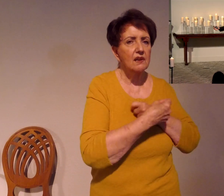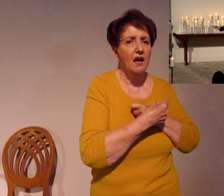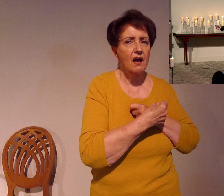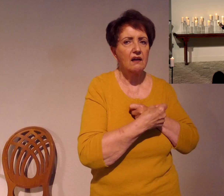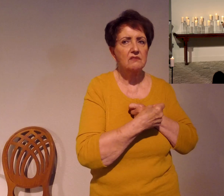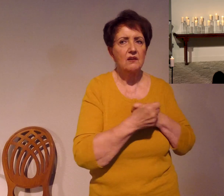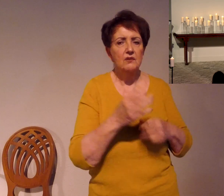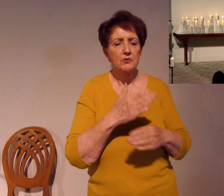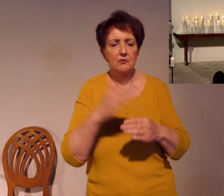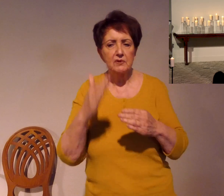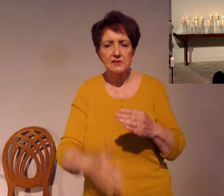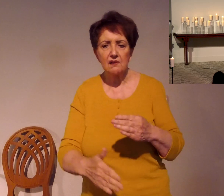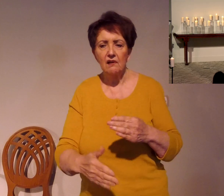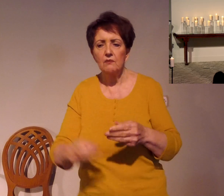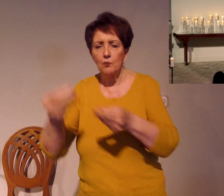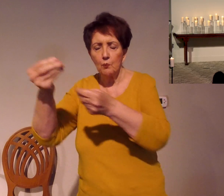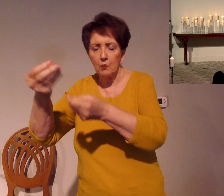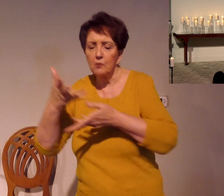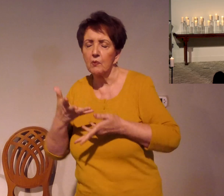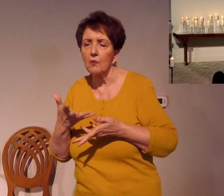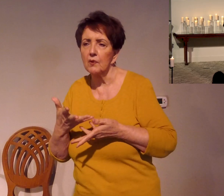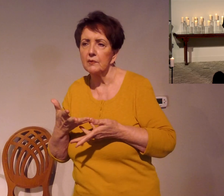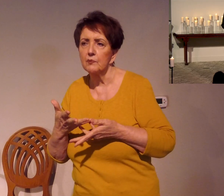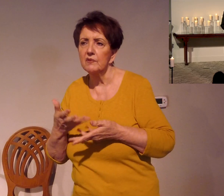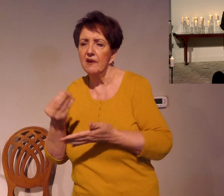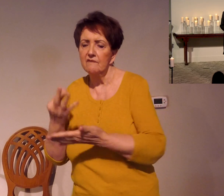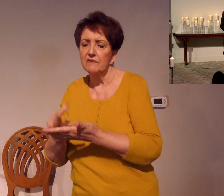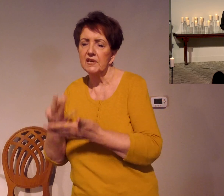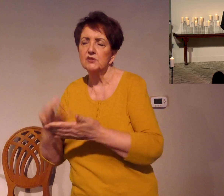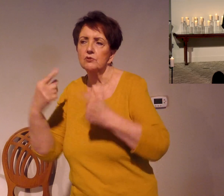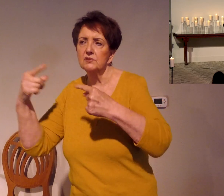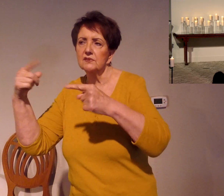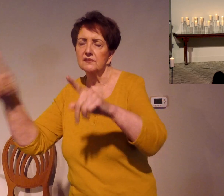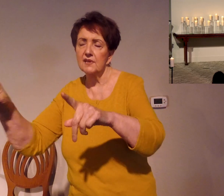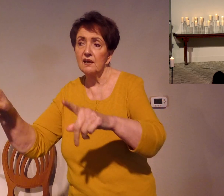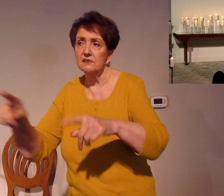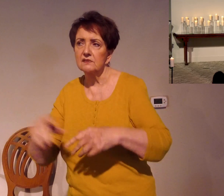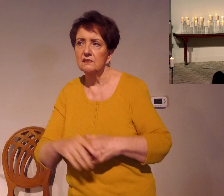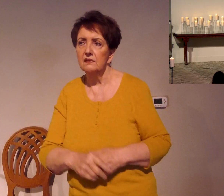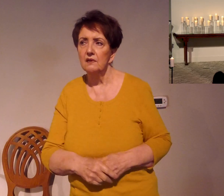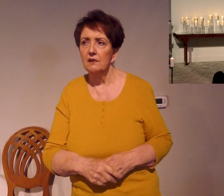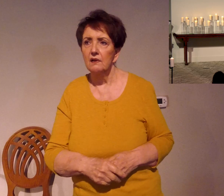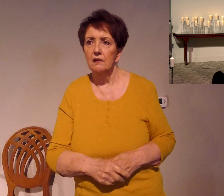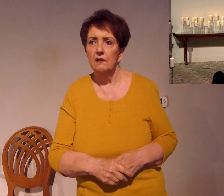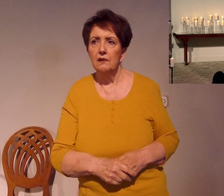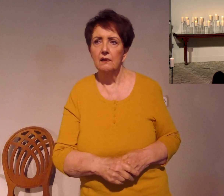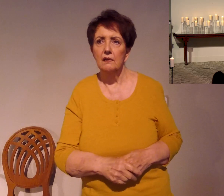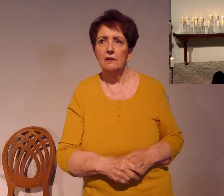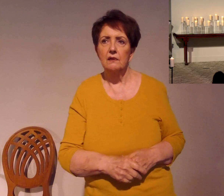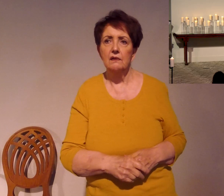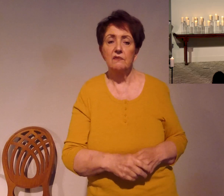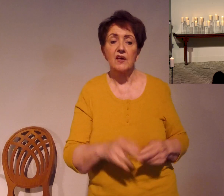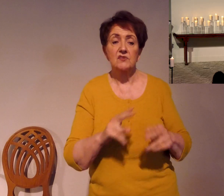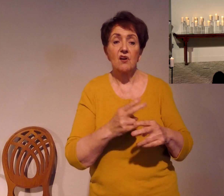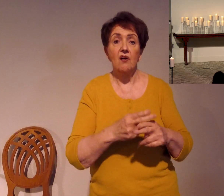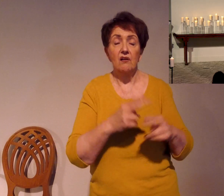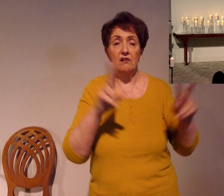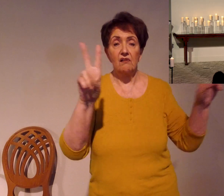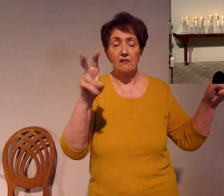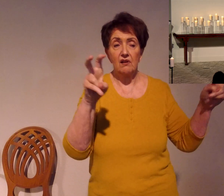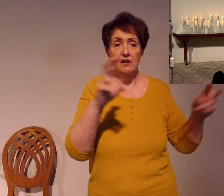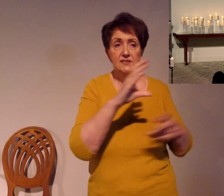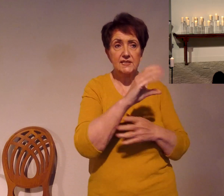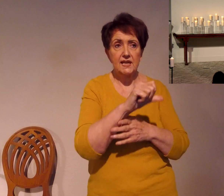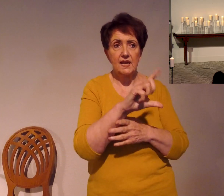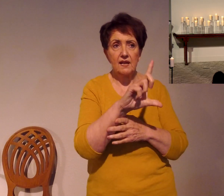somehow we will be rewarded with financial prosperity. That's actually called Calvinism.